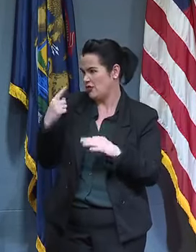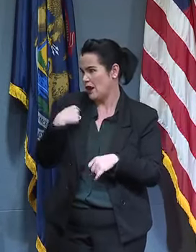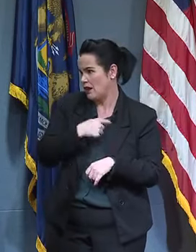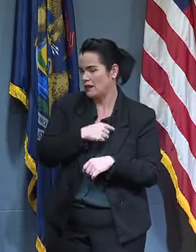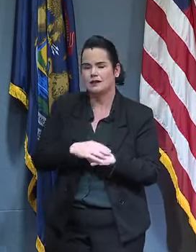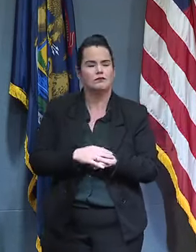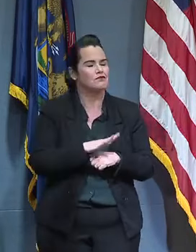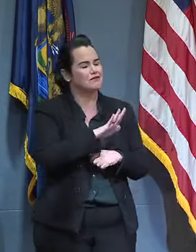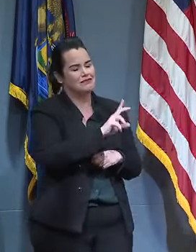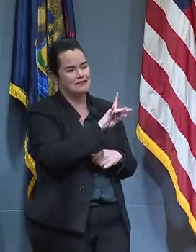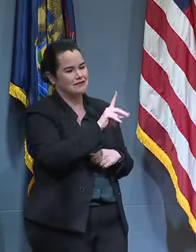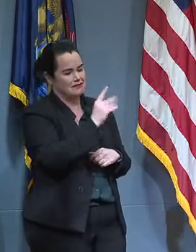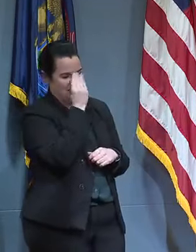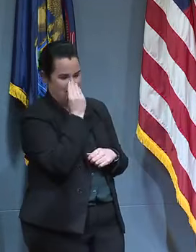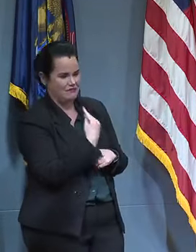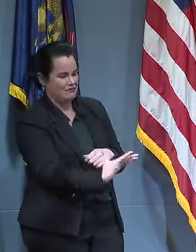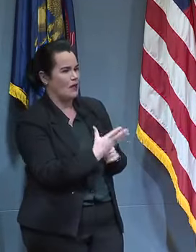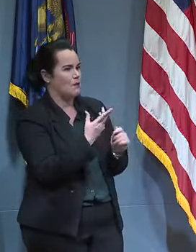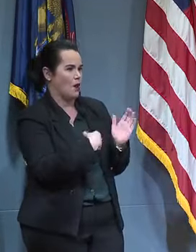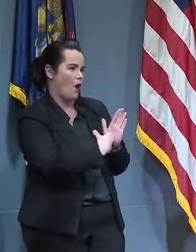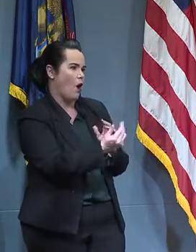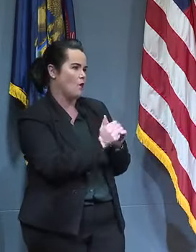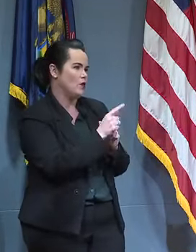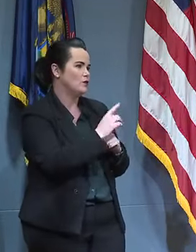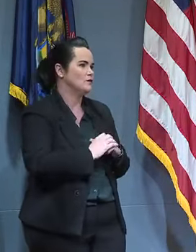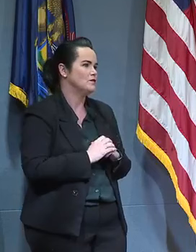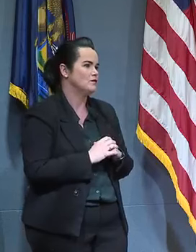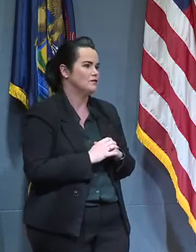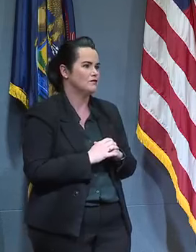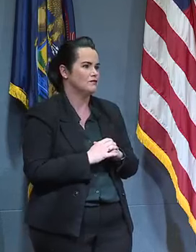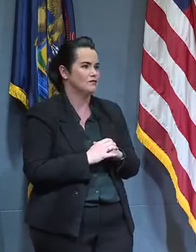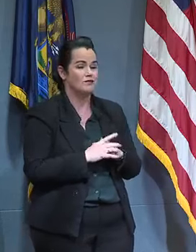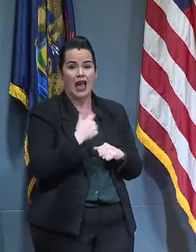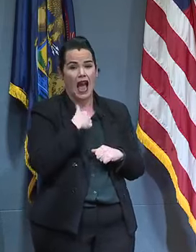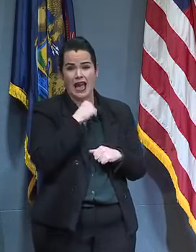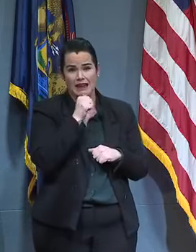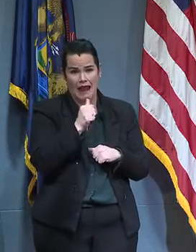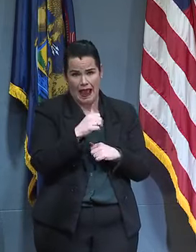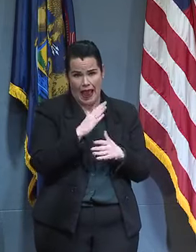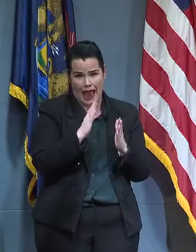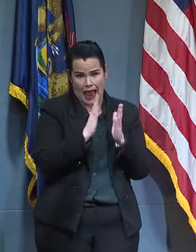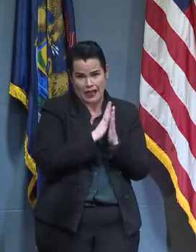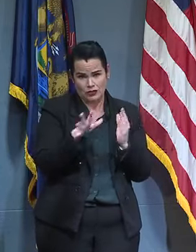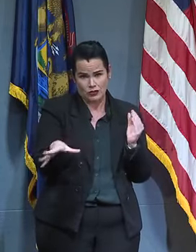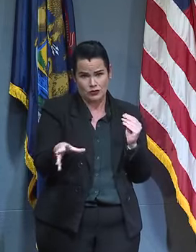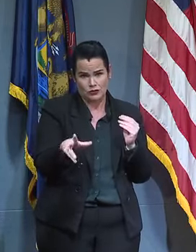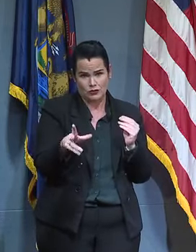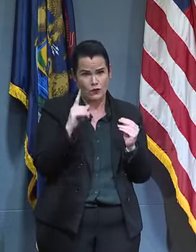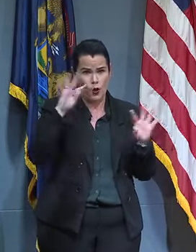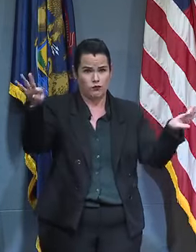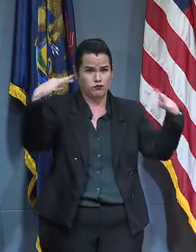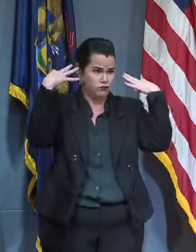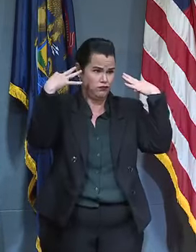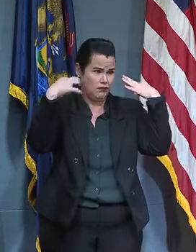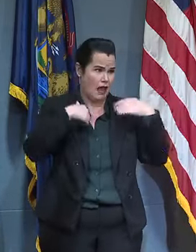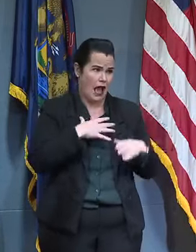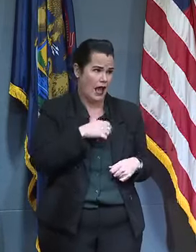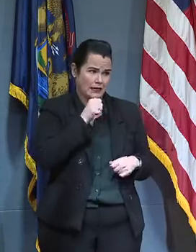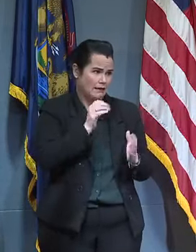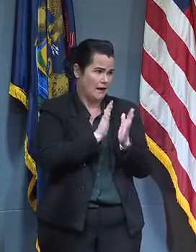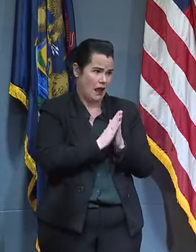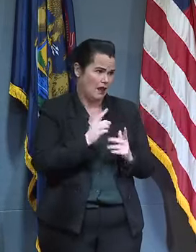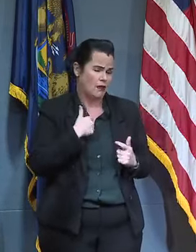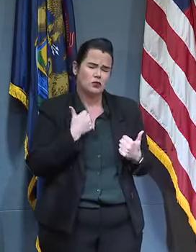what, David, I'm just going to be totally candid with you. I didn't ask to be thrown into the national spotlight. I've been trying to do my